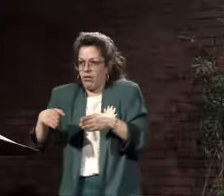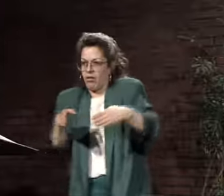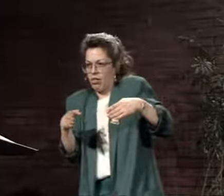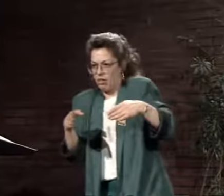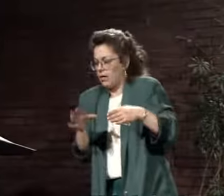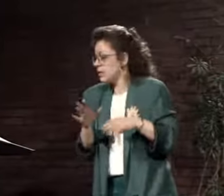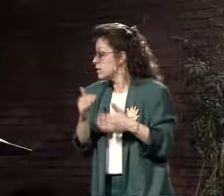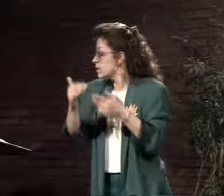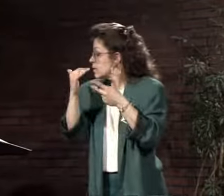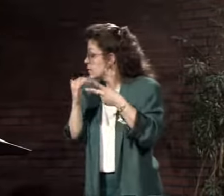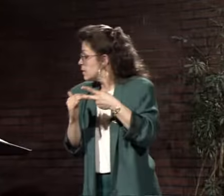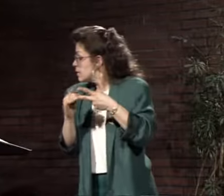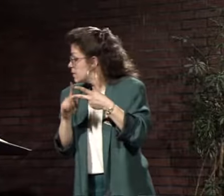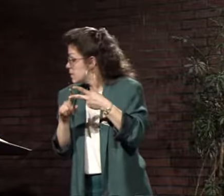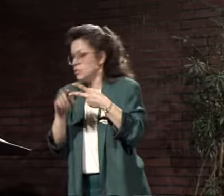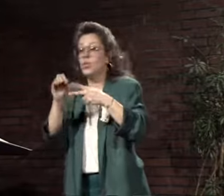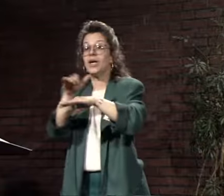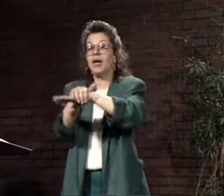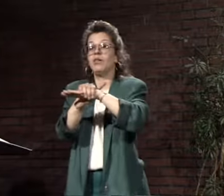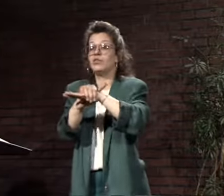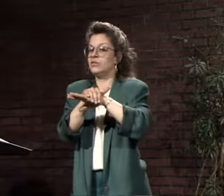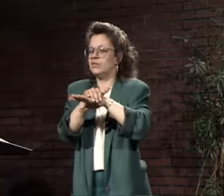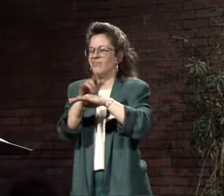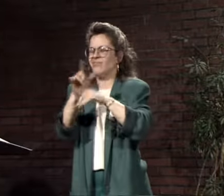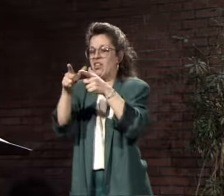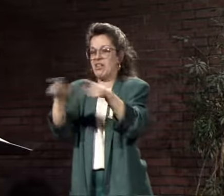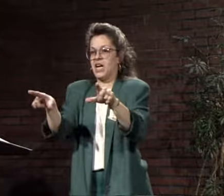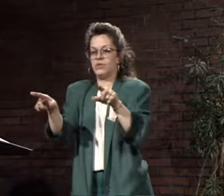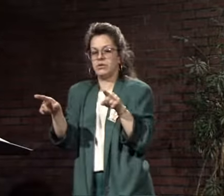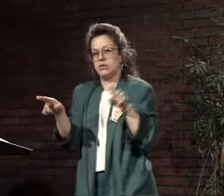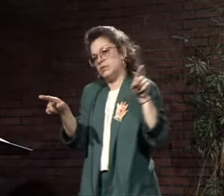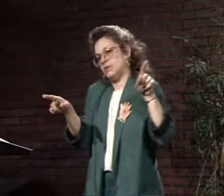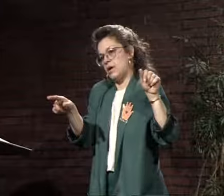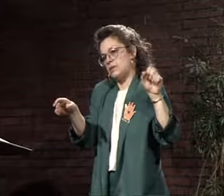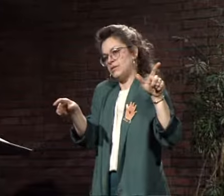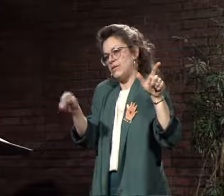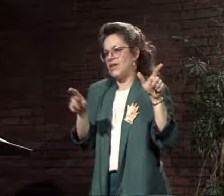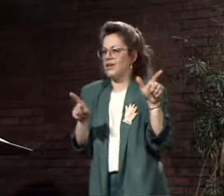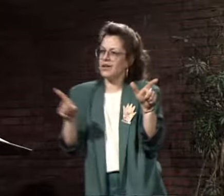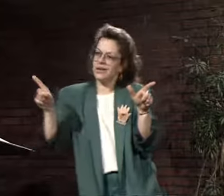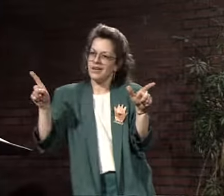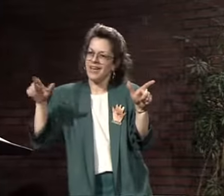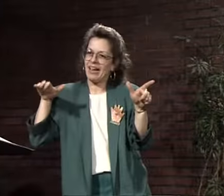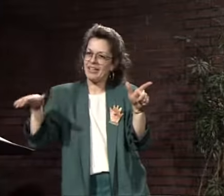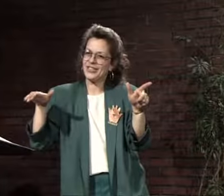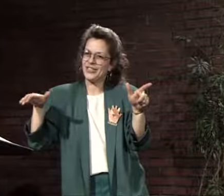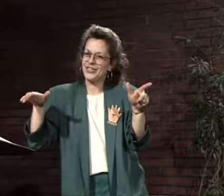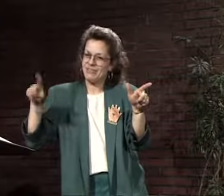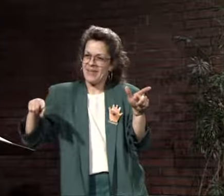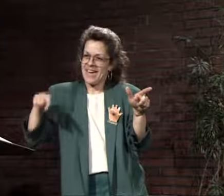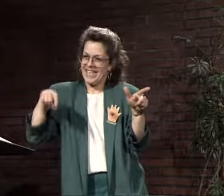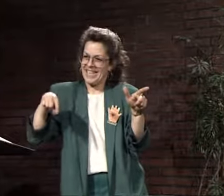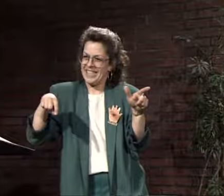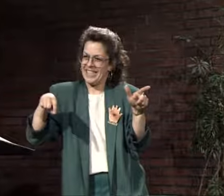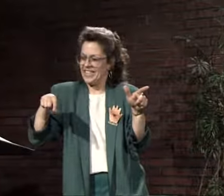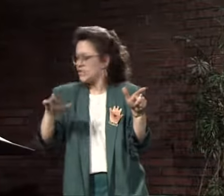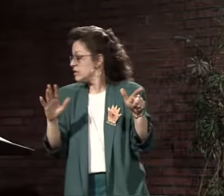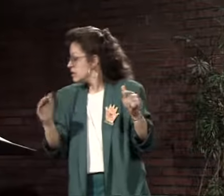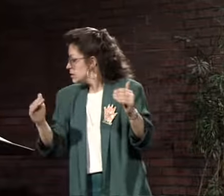more towards the English side. They have hearing aids. For the English language, half of it's ASL, half